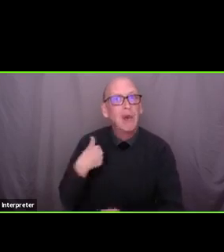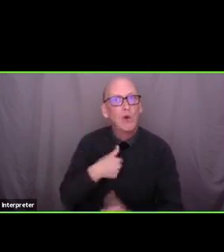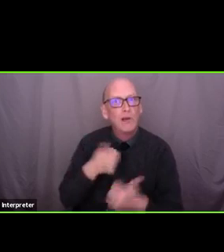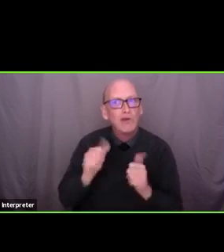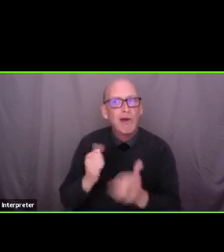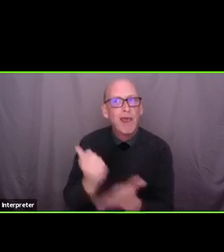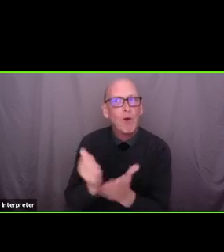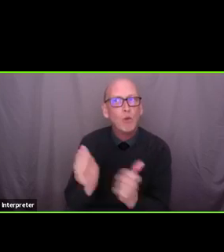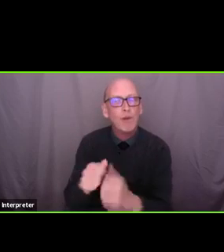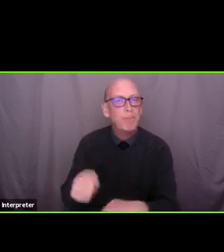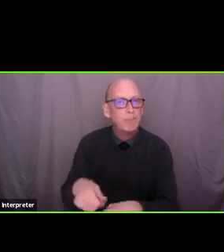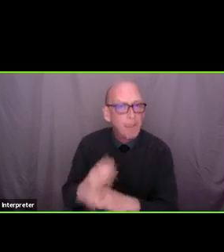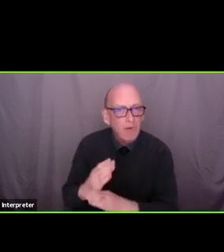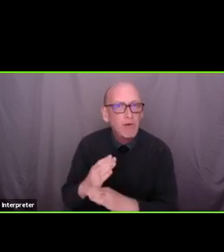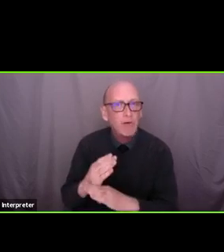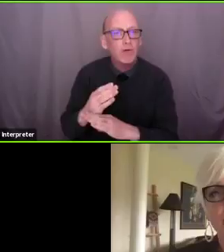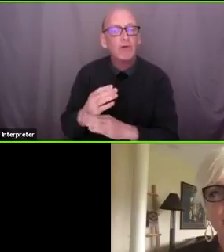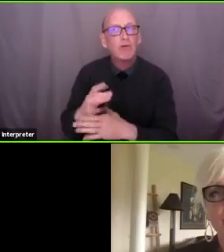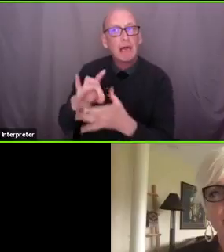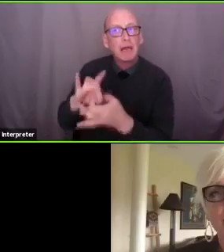bit easier for the people that we work with.